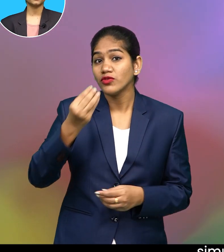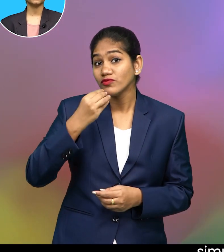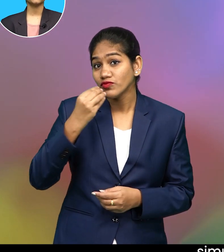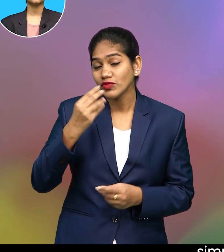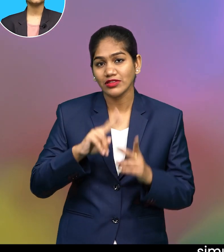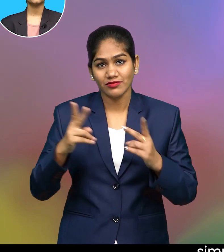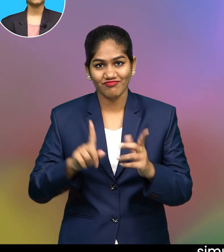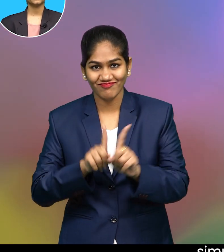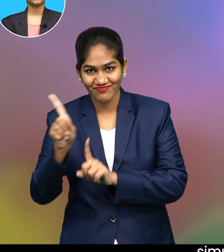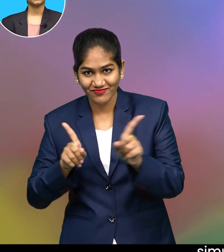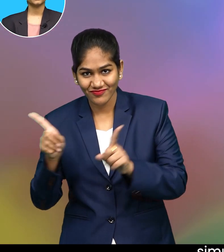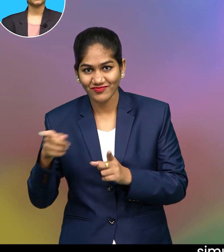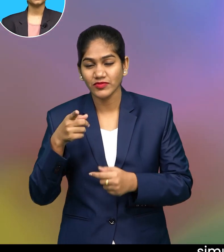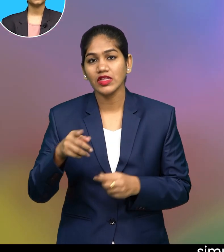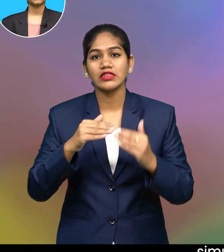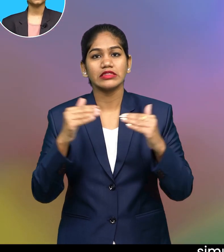simultaneously.